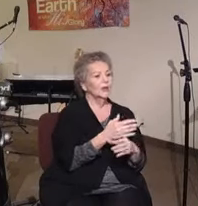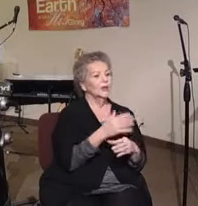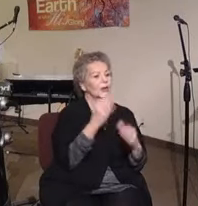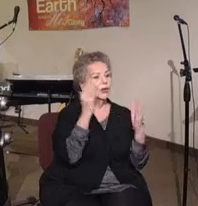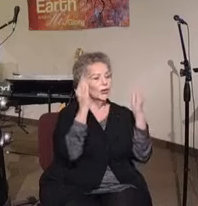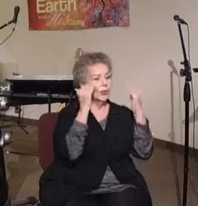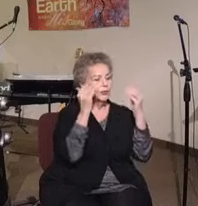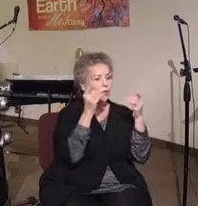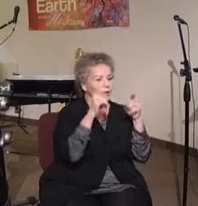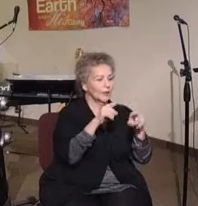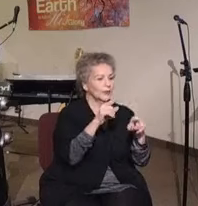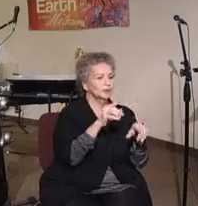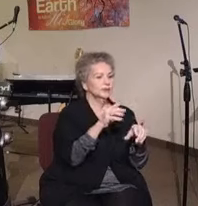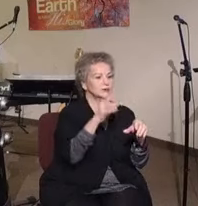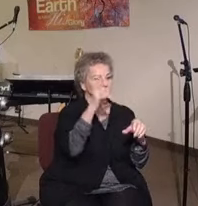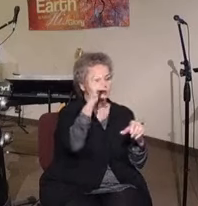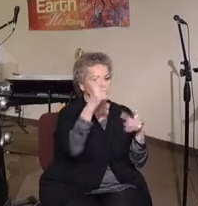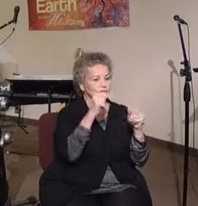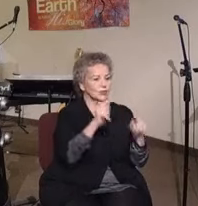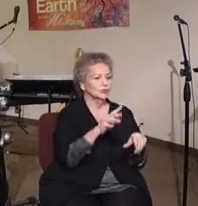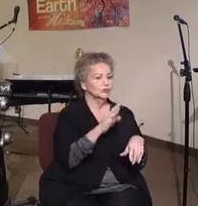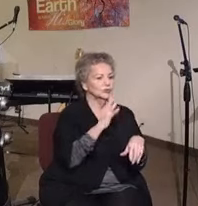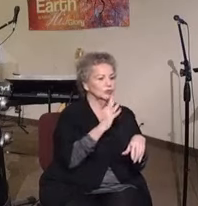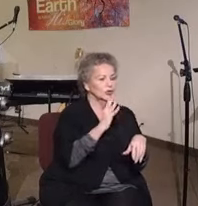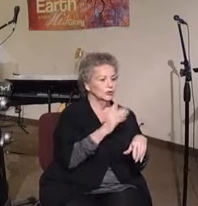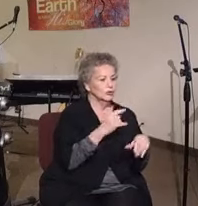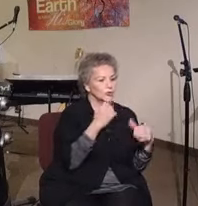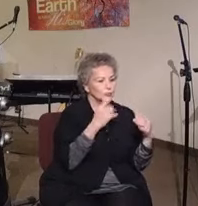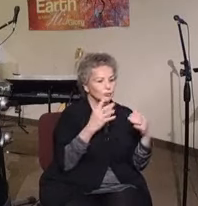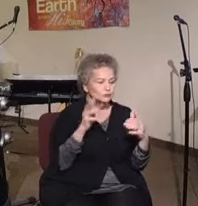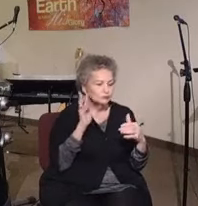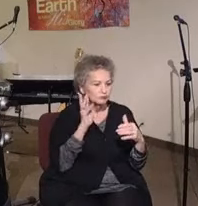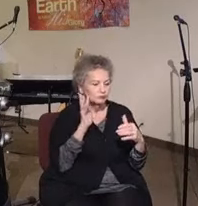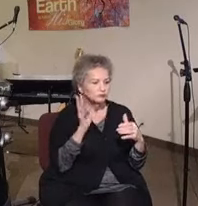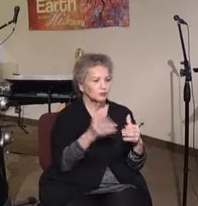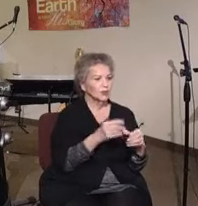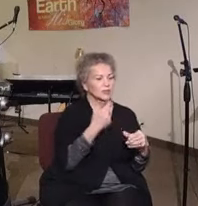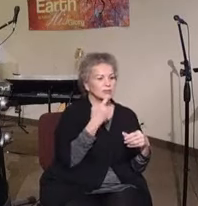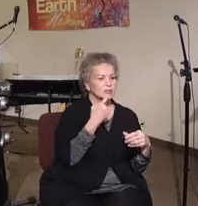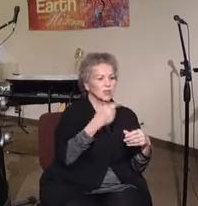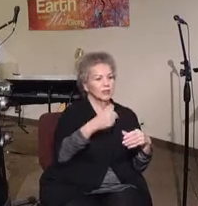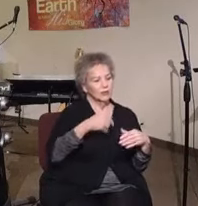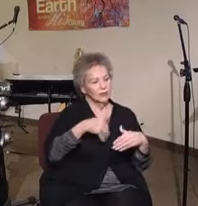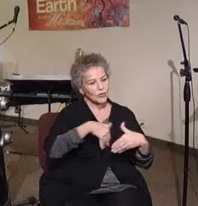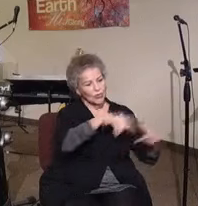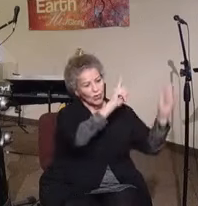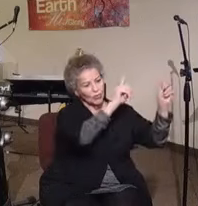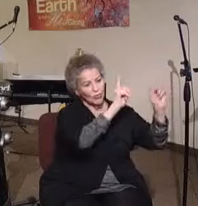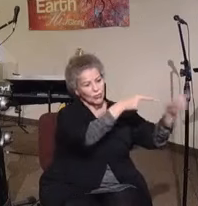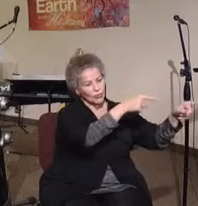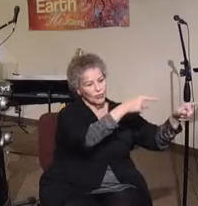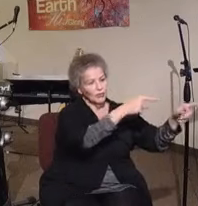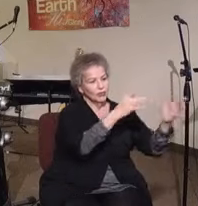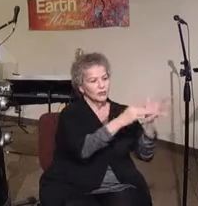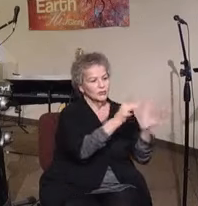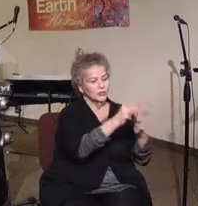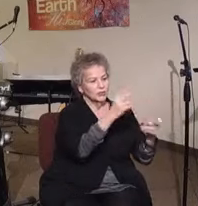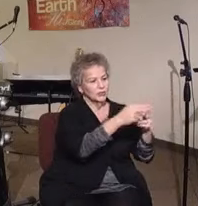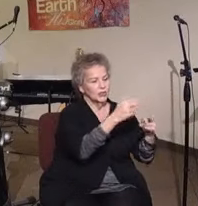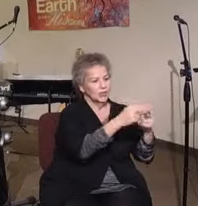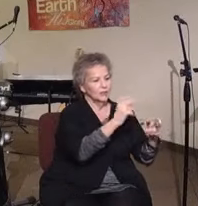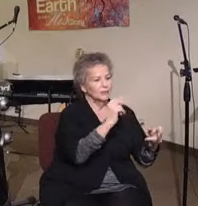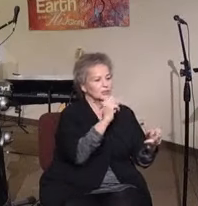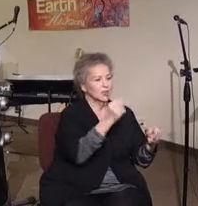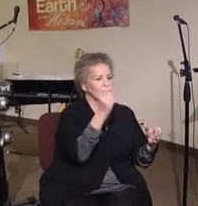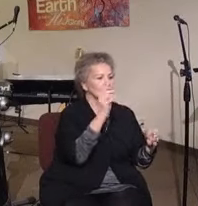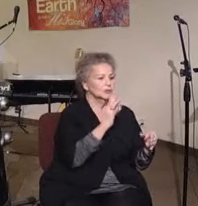You hear Satan hissing in your ear, just say, be gone in Jesus' name. Stop hissing in